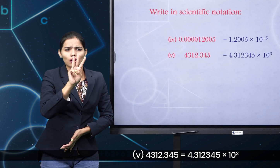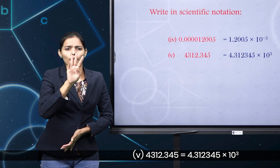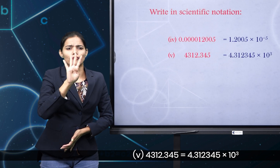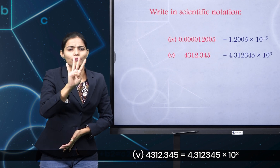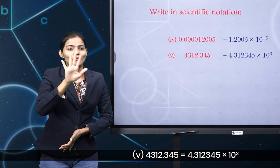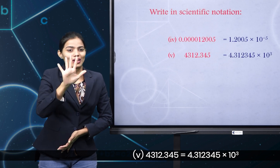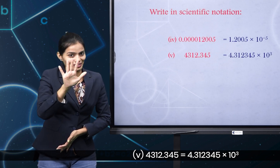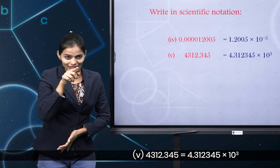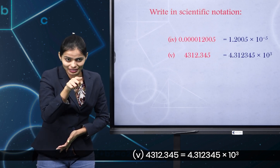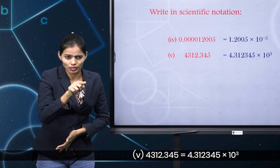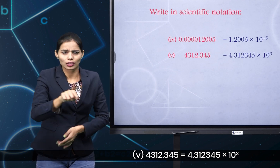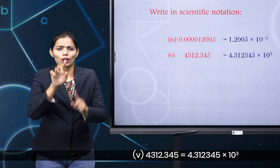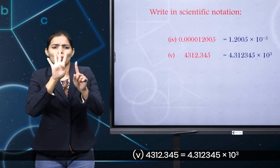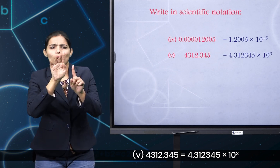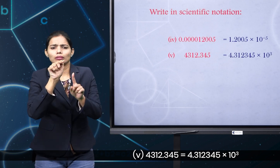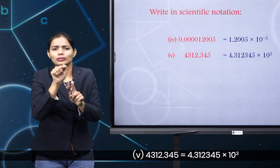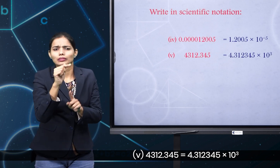312.345 is equal to